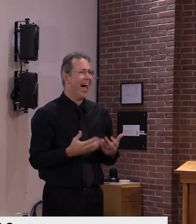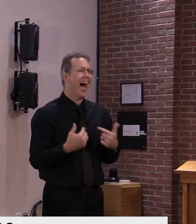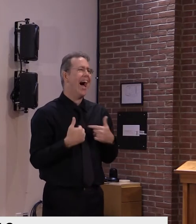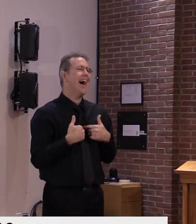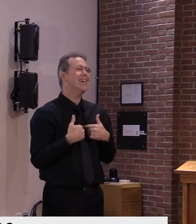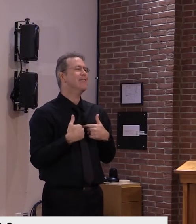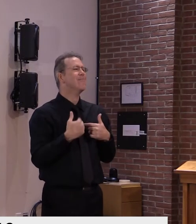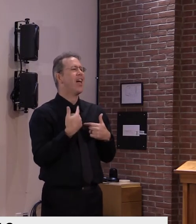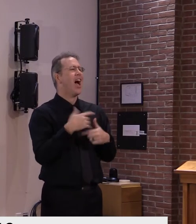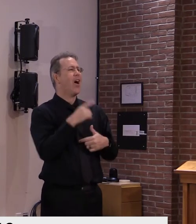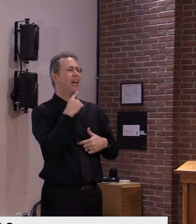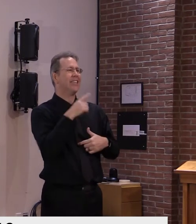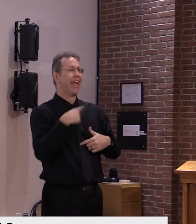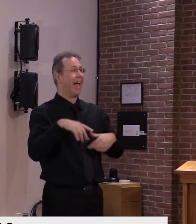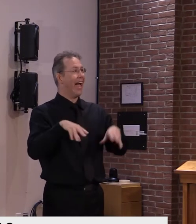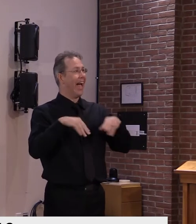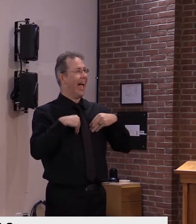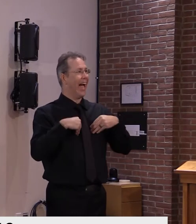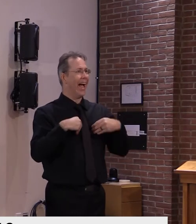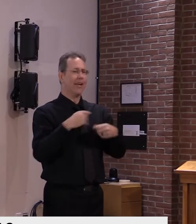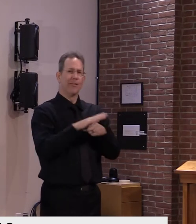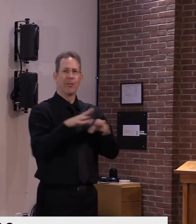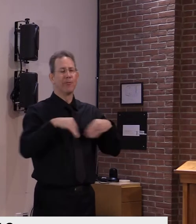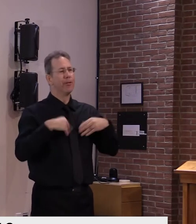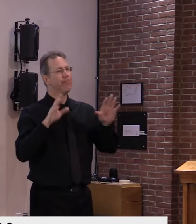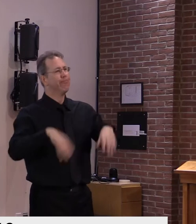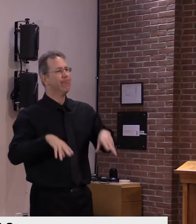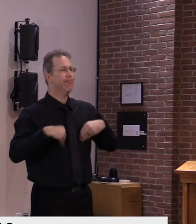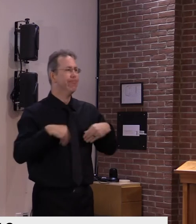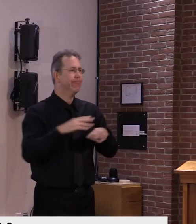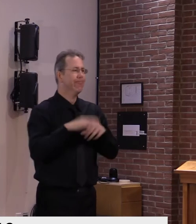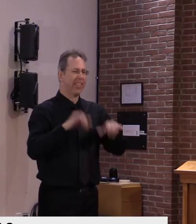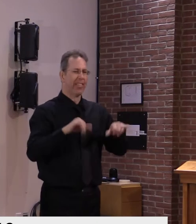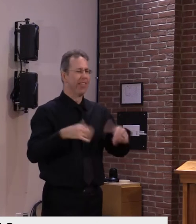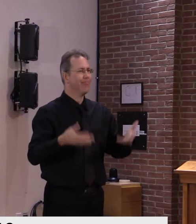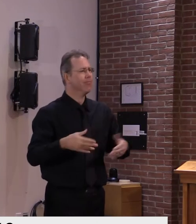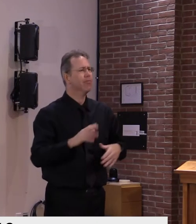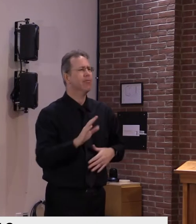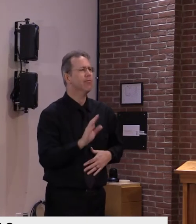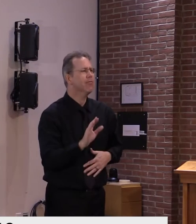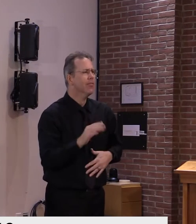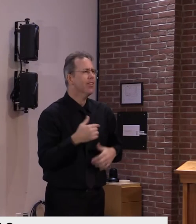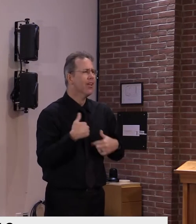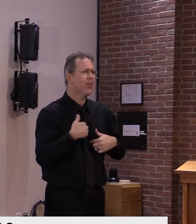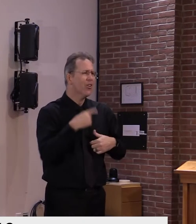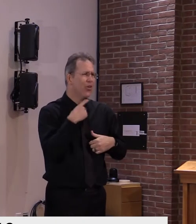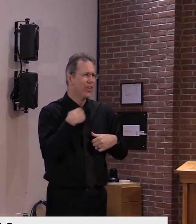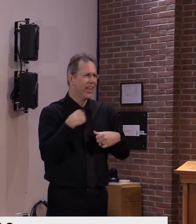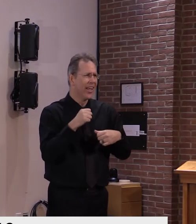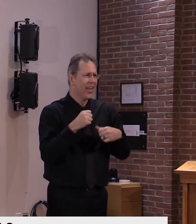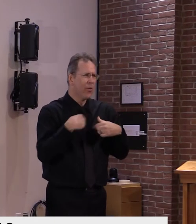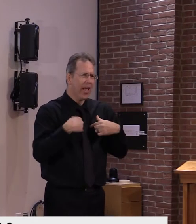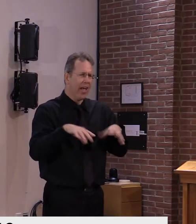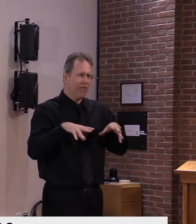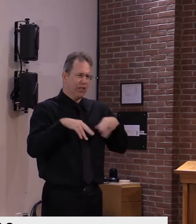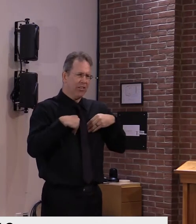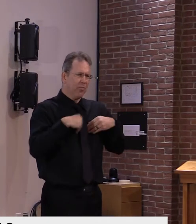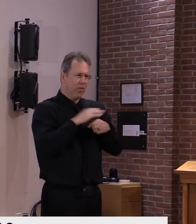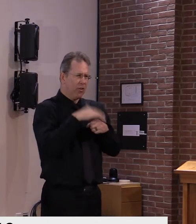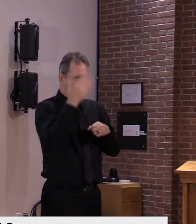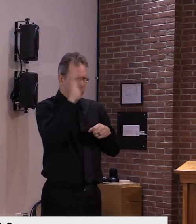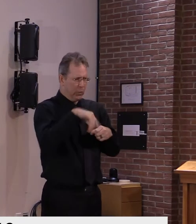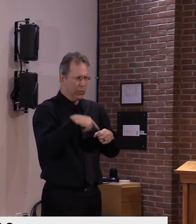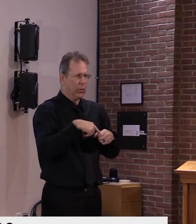but to some degree, we've been able to do that in Vermont for a pretty long time. And now if